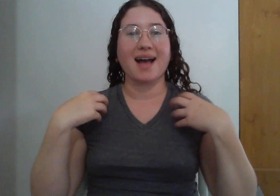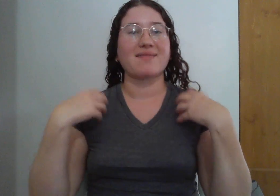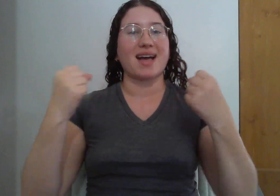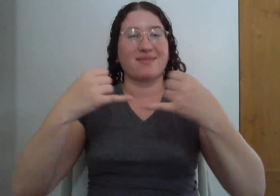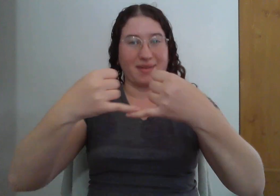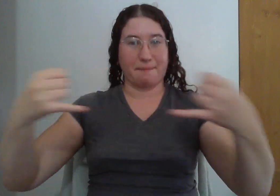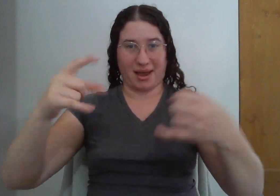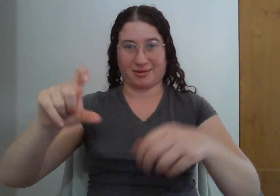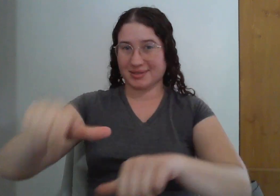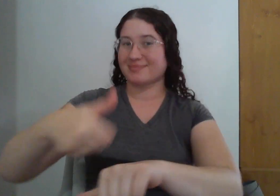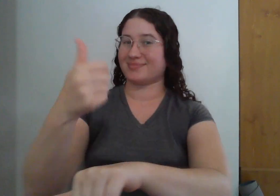boundaries.